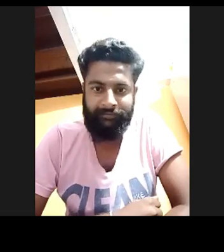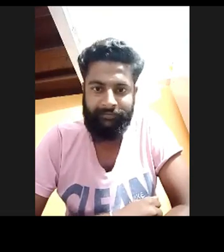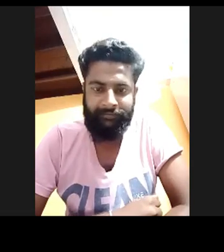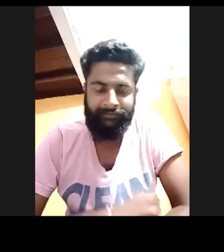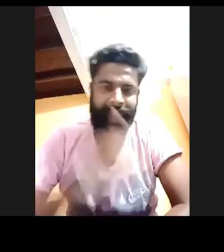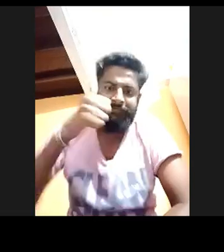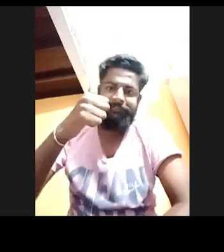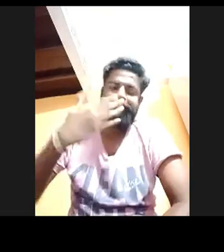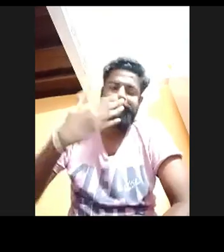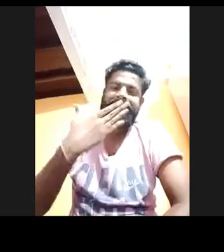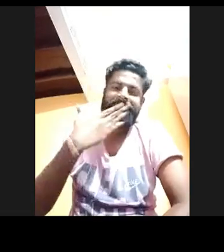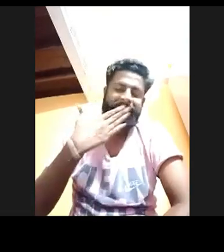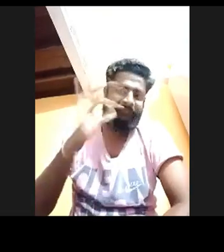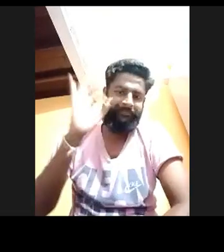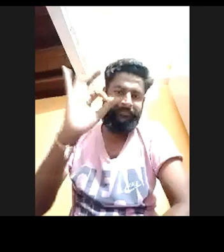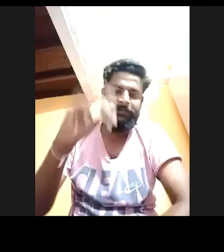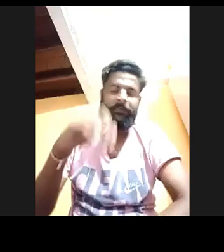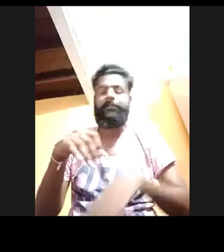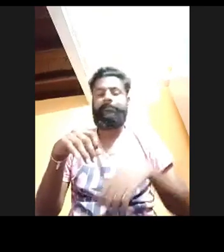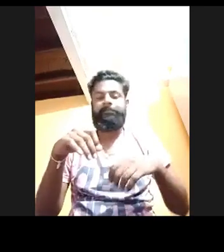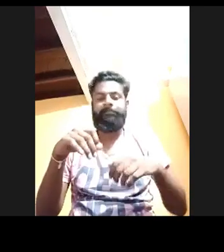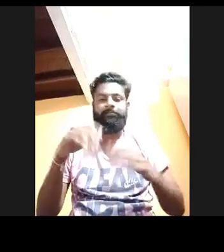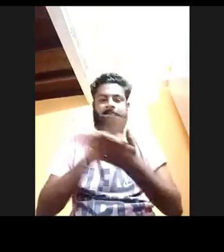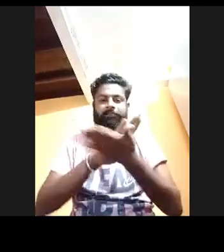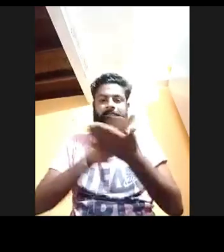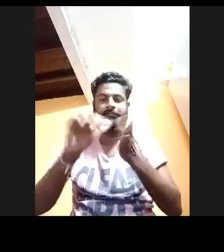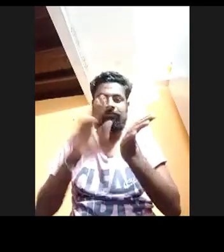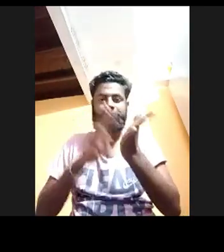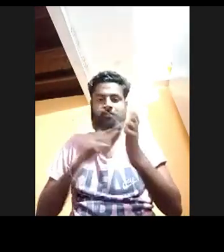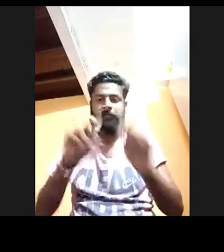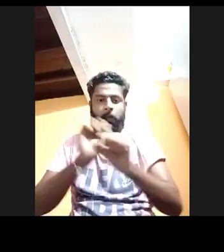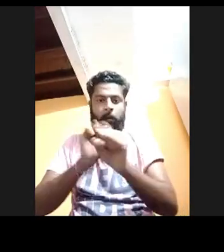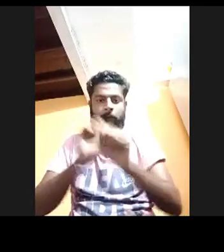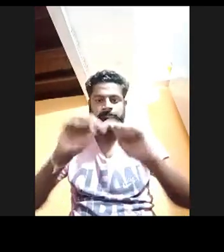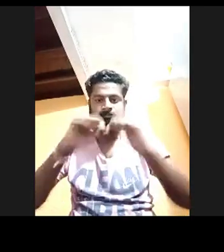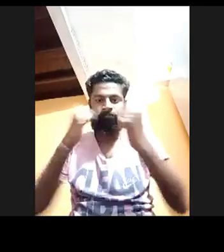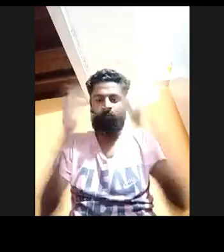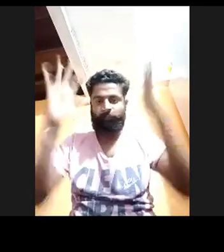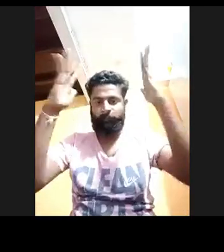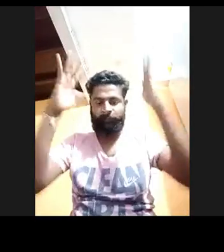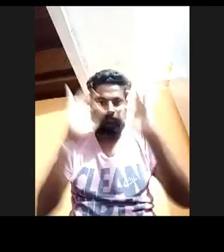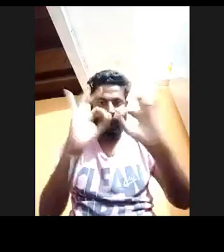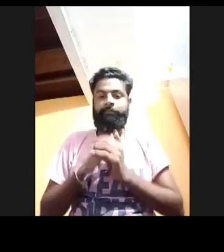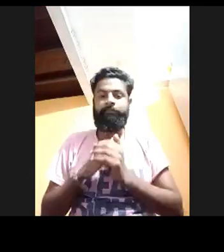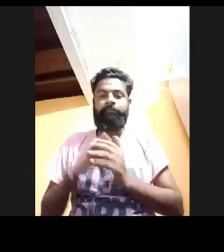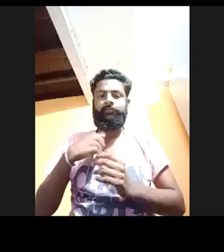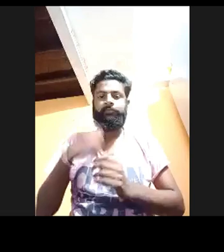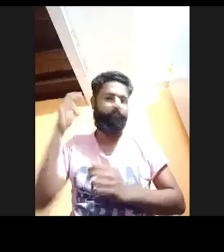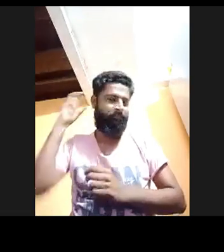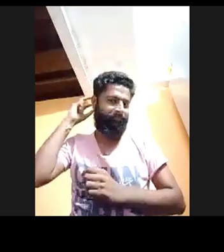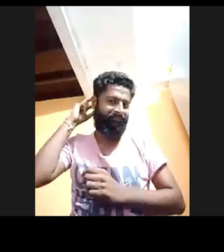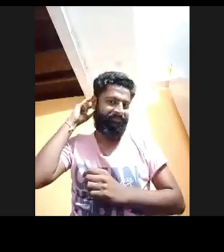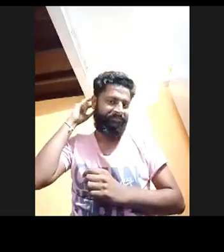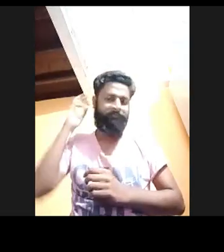what resonated with you? Please share your experience. Thank you. So here a million,